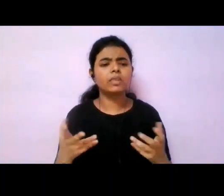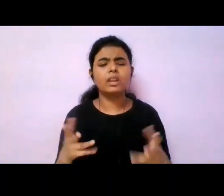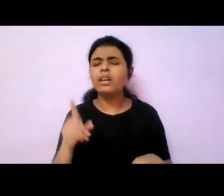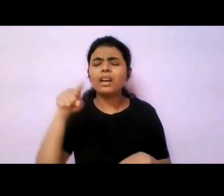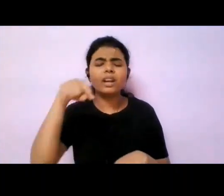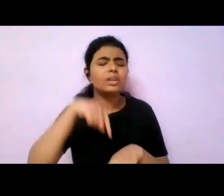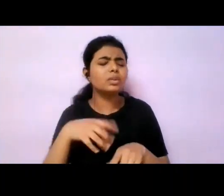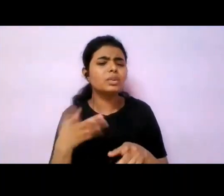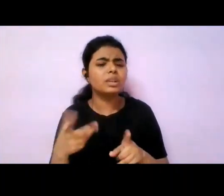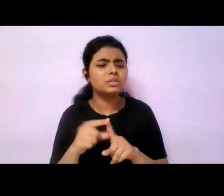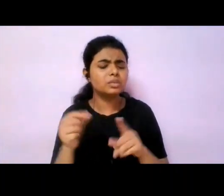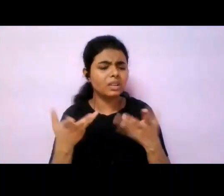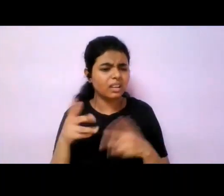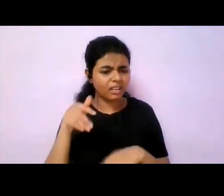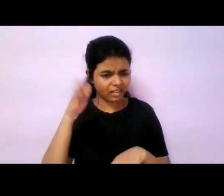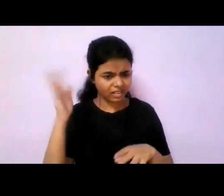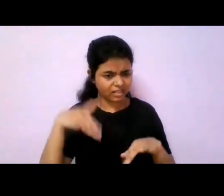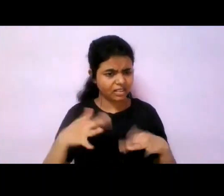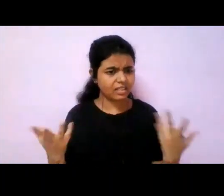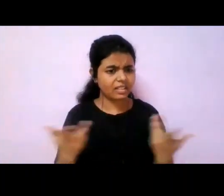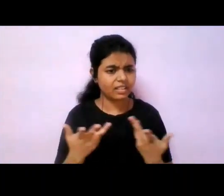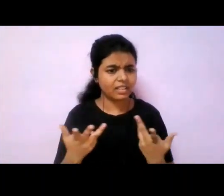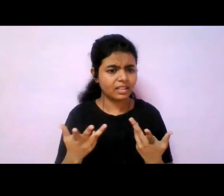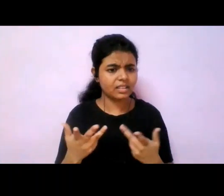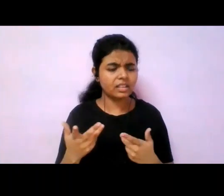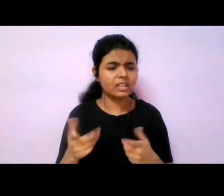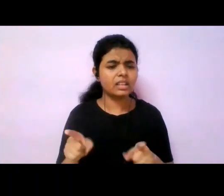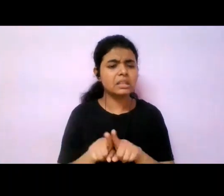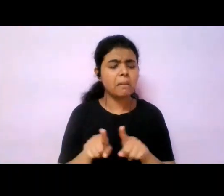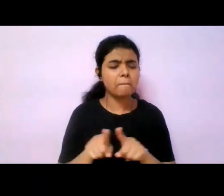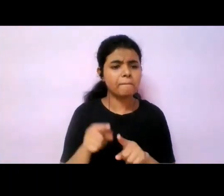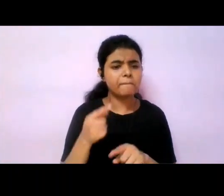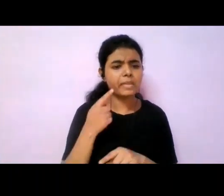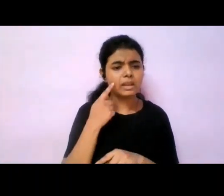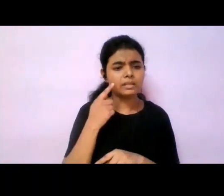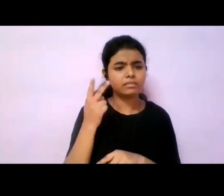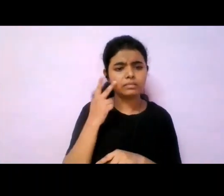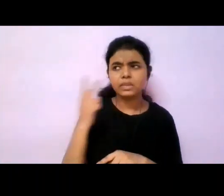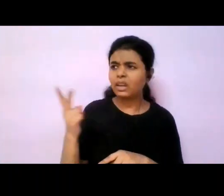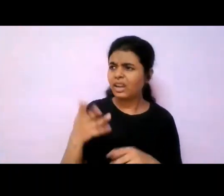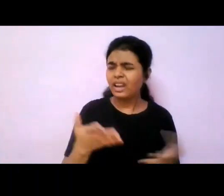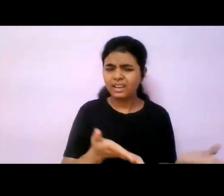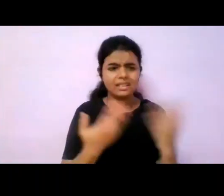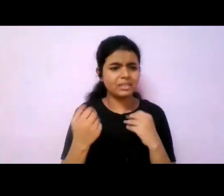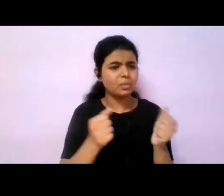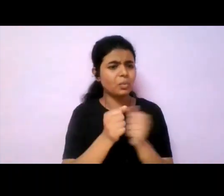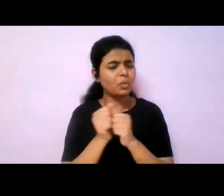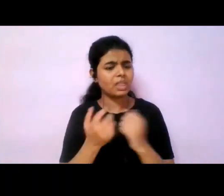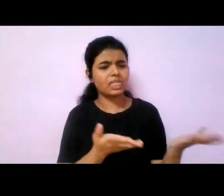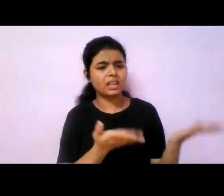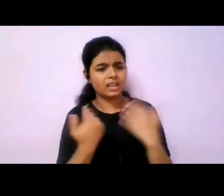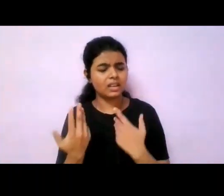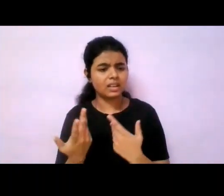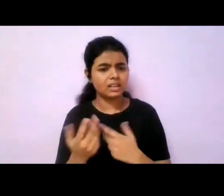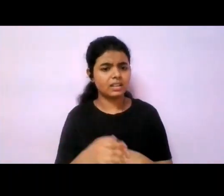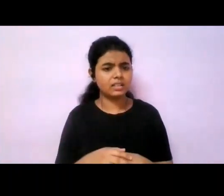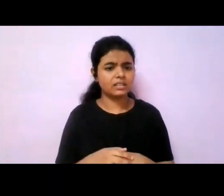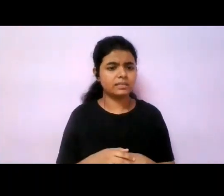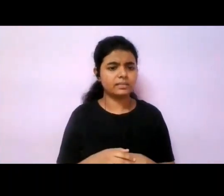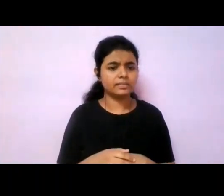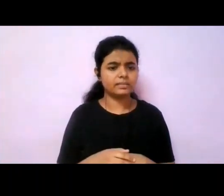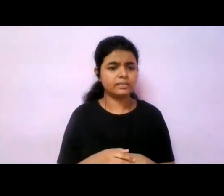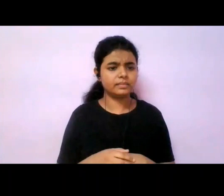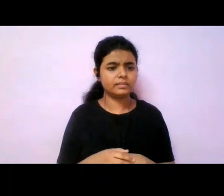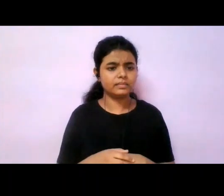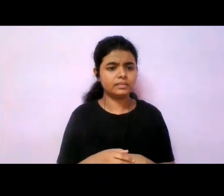here? Rosa asks, a broad grin filling her face. We've come to get you, love, Dorothy replies. And while we're at it, where is